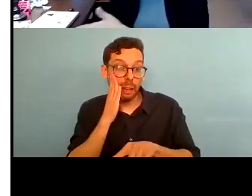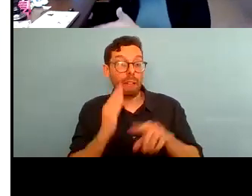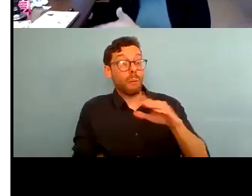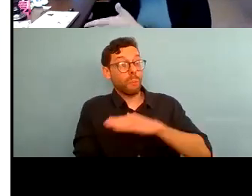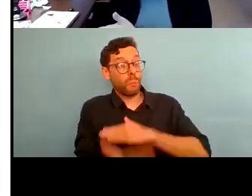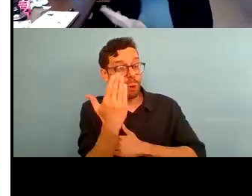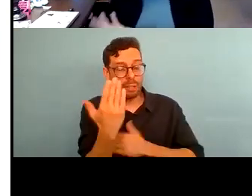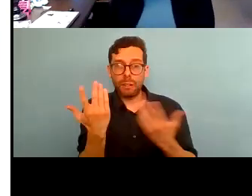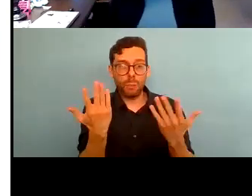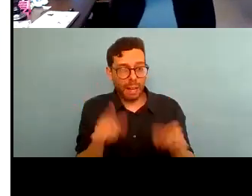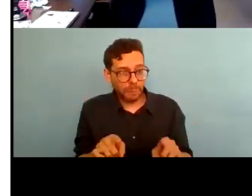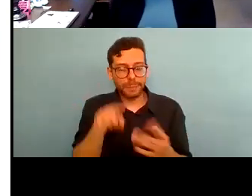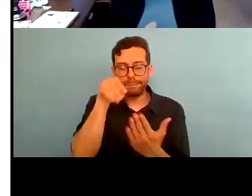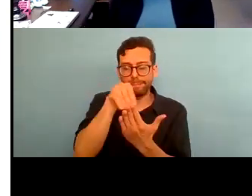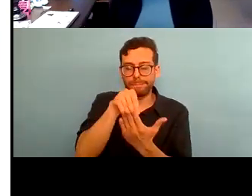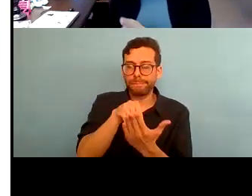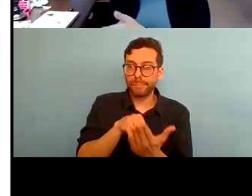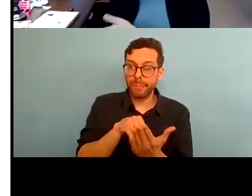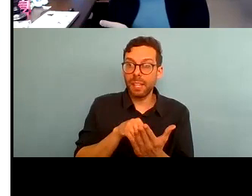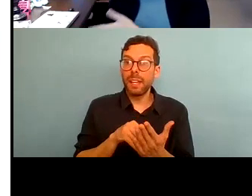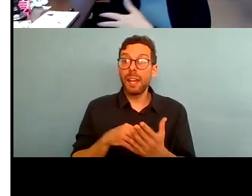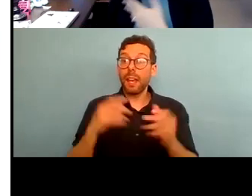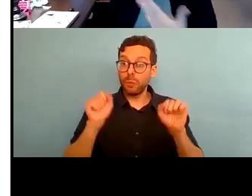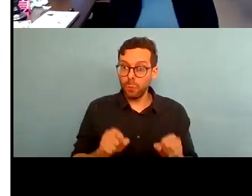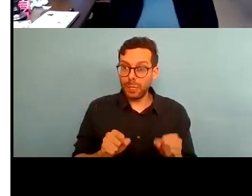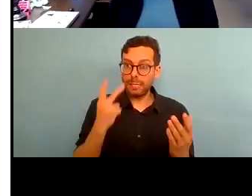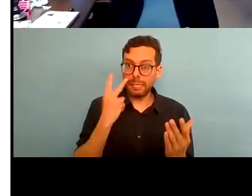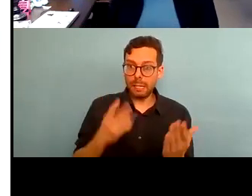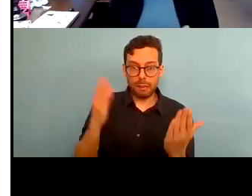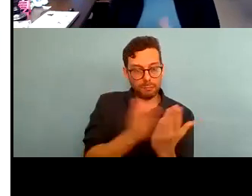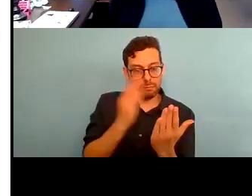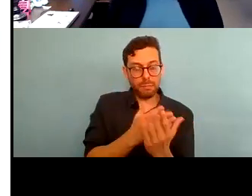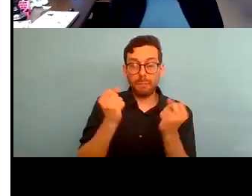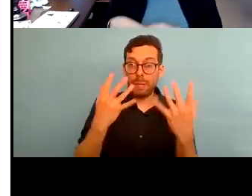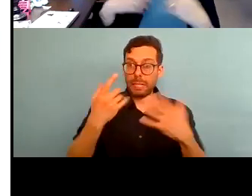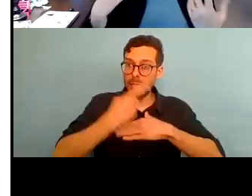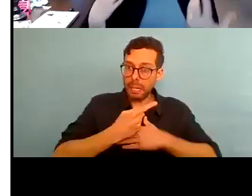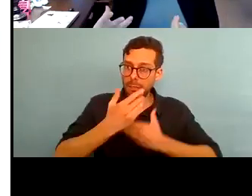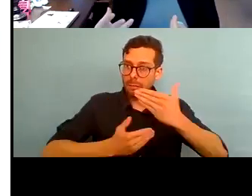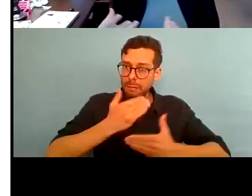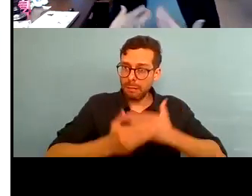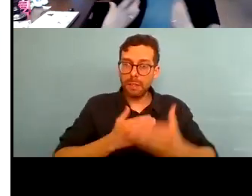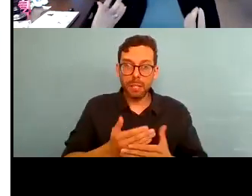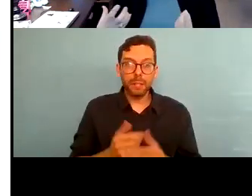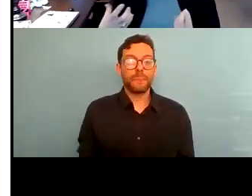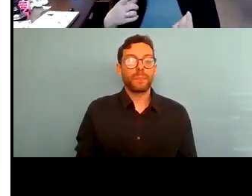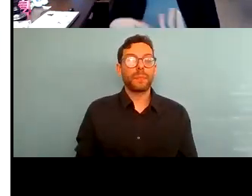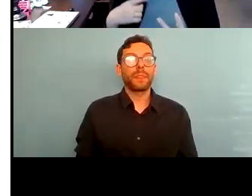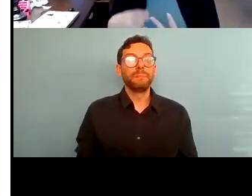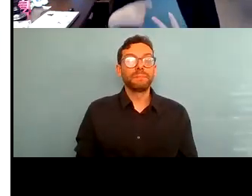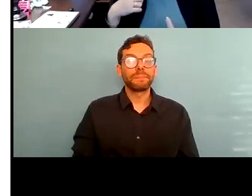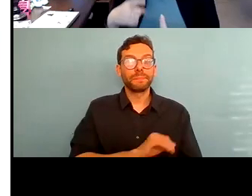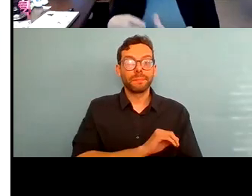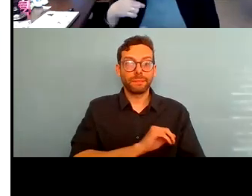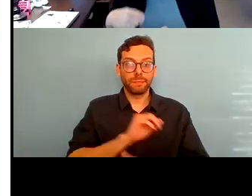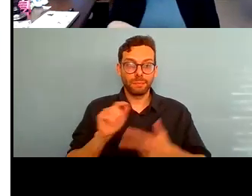over time. Sometimes that's a matter of days. Sometimes that's a matter of weeks, whatever that may look like. We also look at the environment. So what's going on? Is it hot? Is it